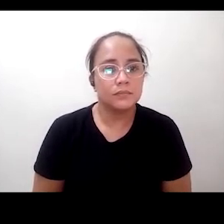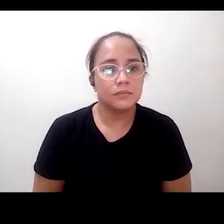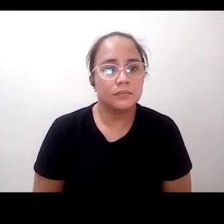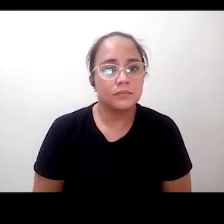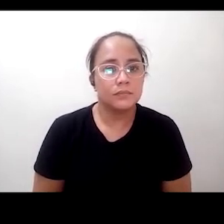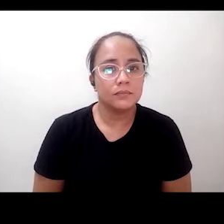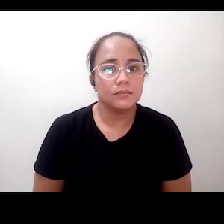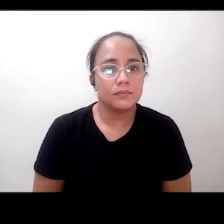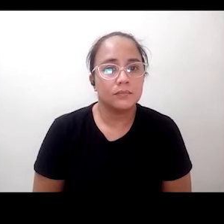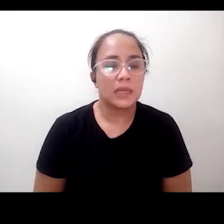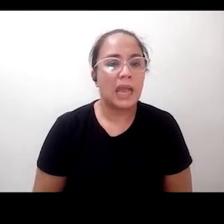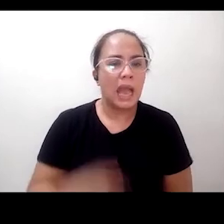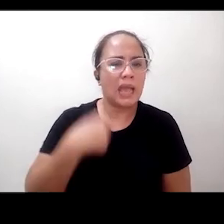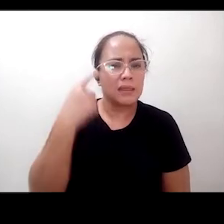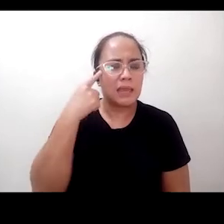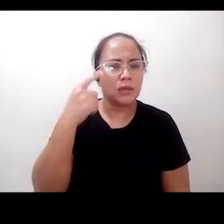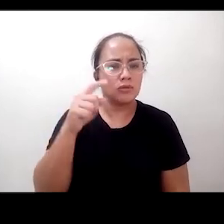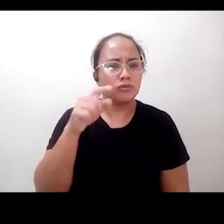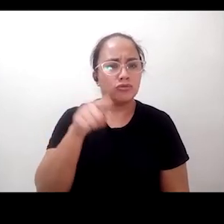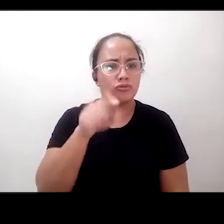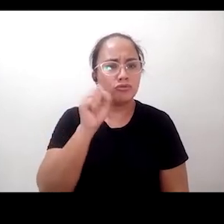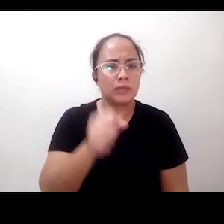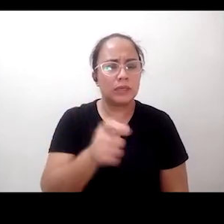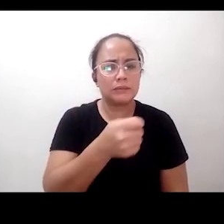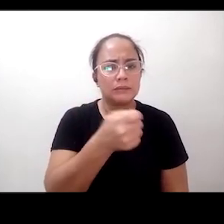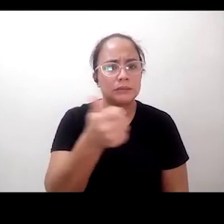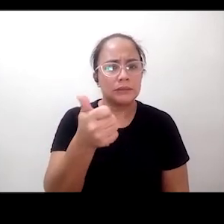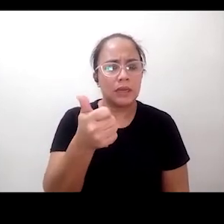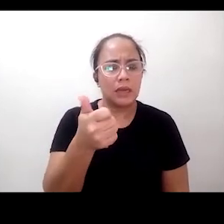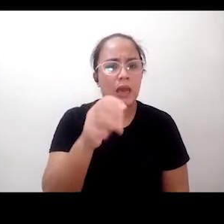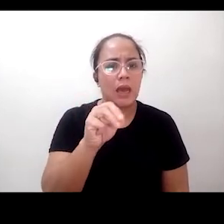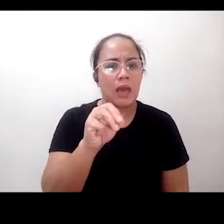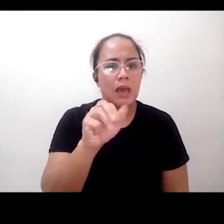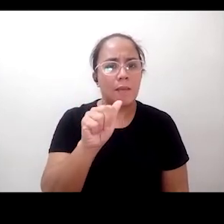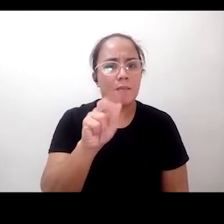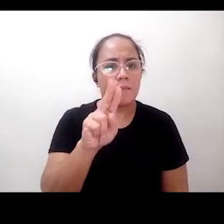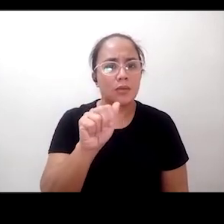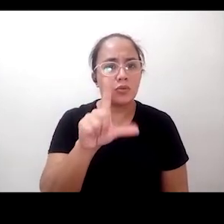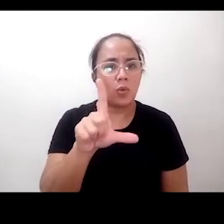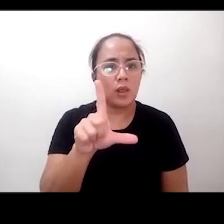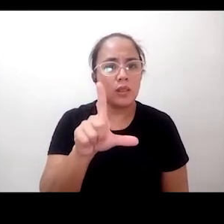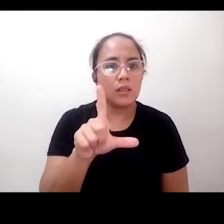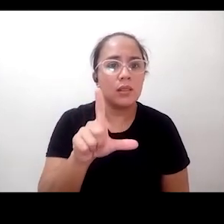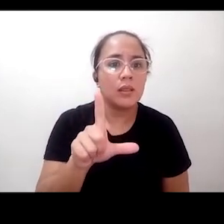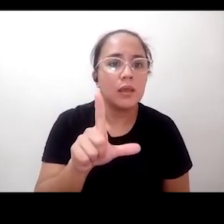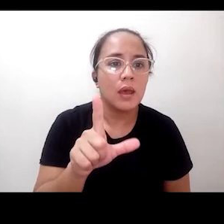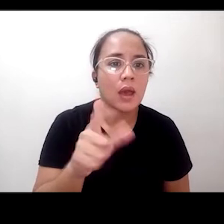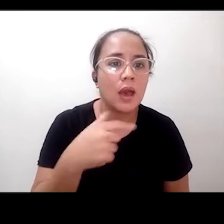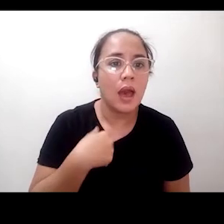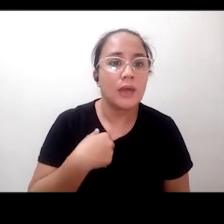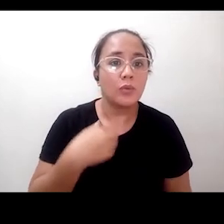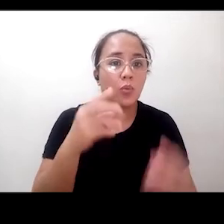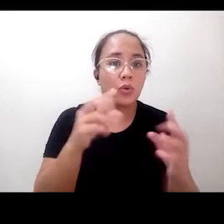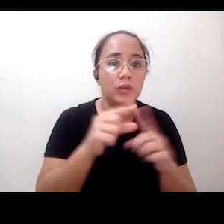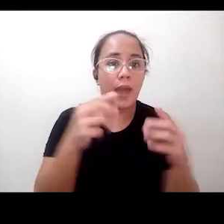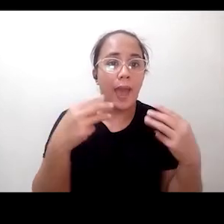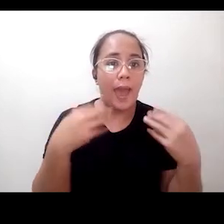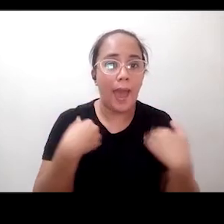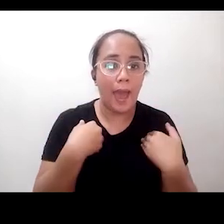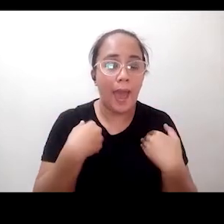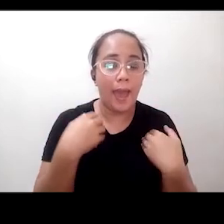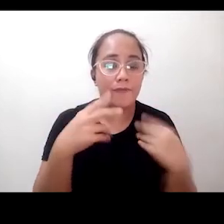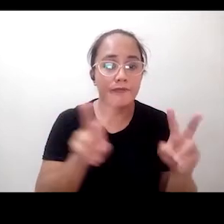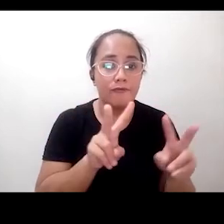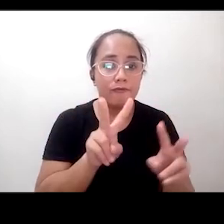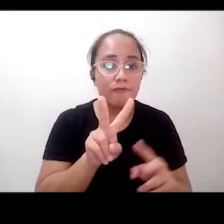So I think you can take out the manual part of have is deleted. Just start with the verb have, and FSL